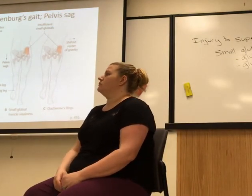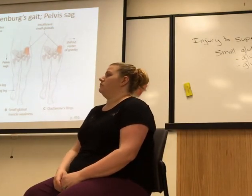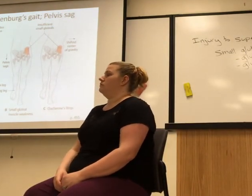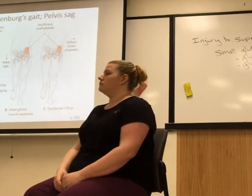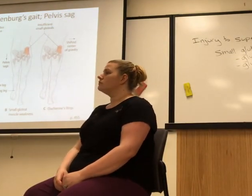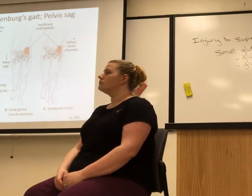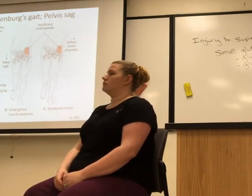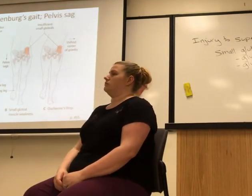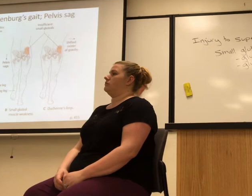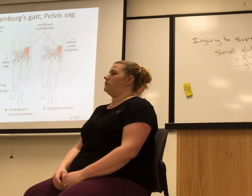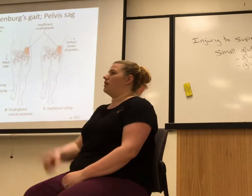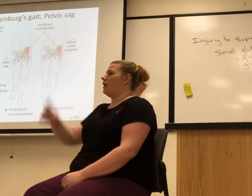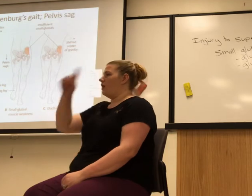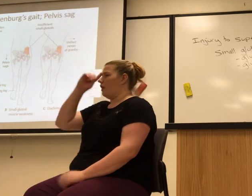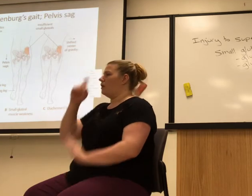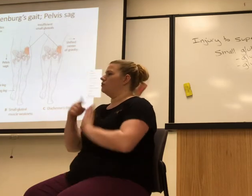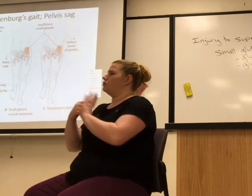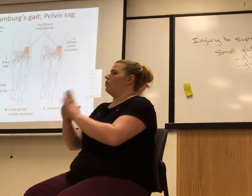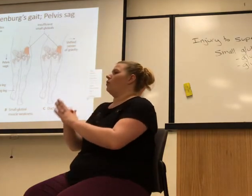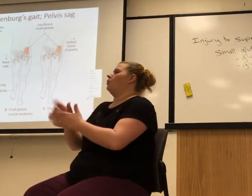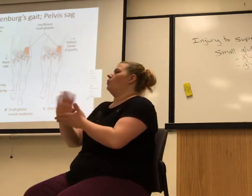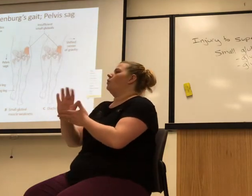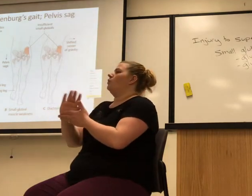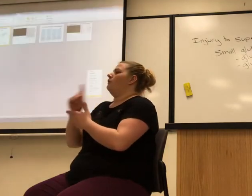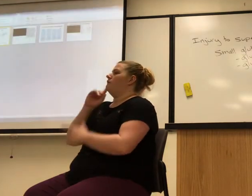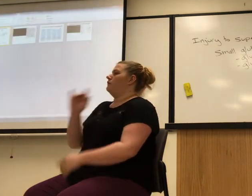so I thought a good clip of that.